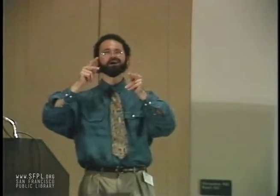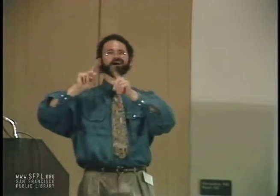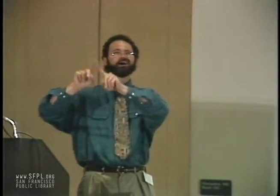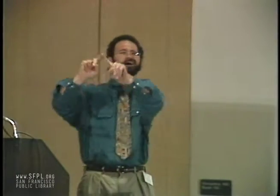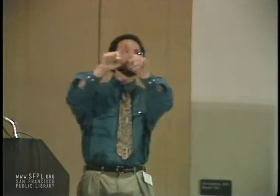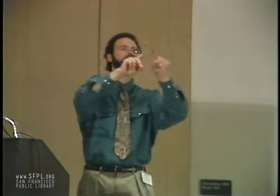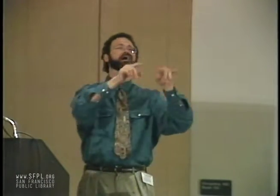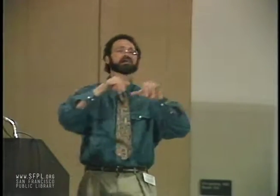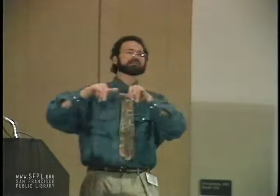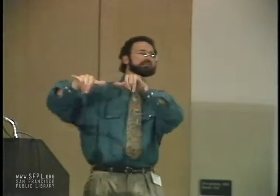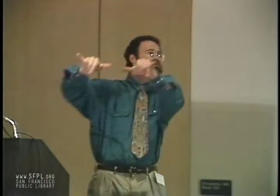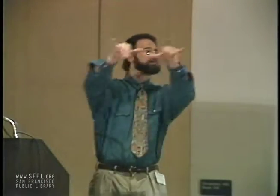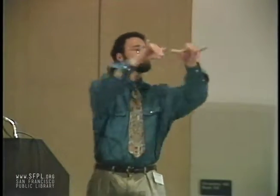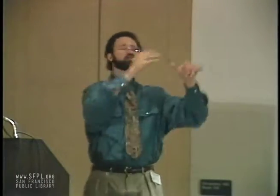the deaf community.